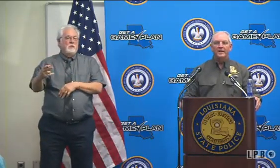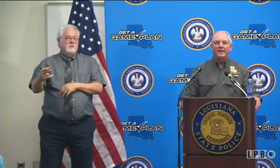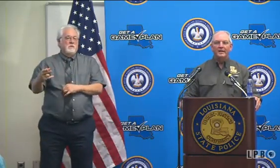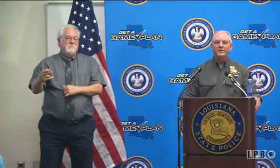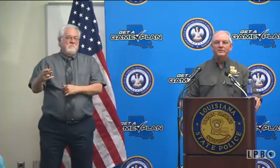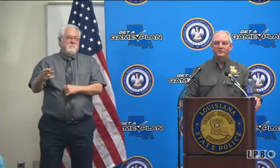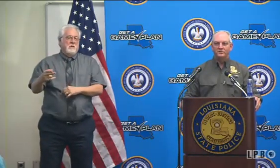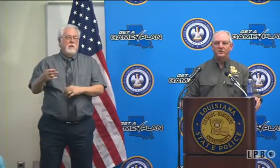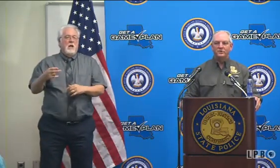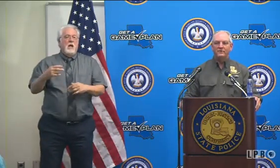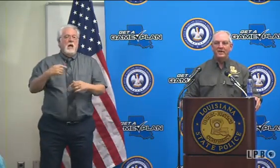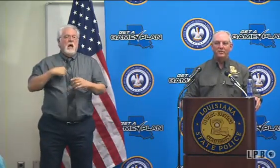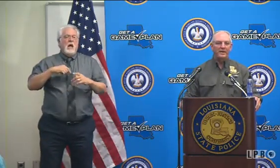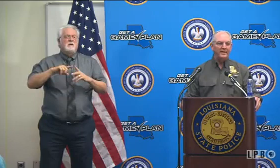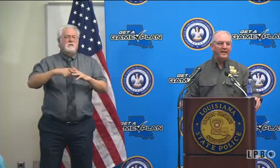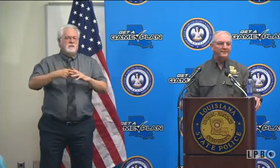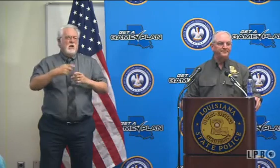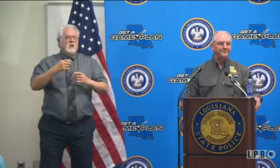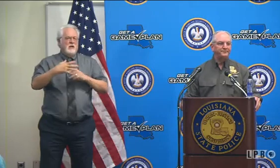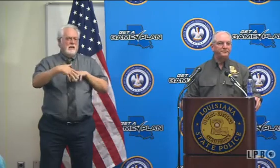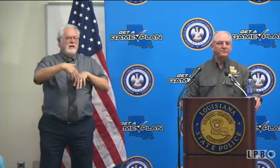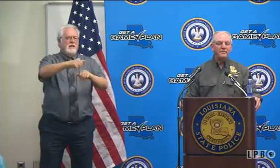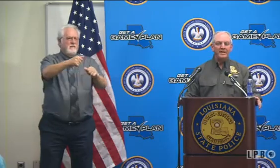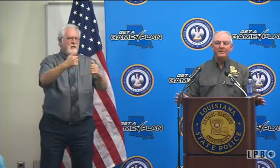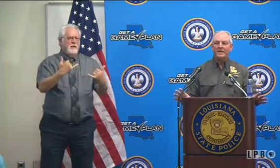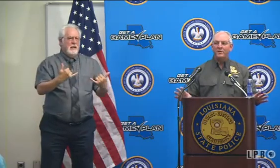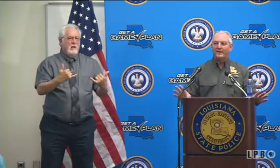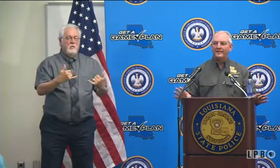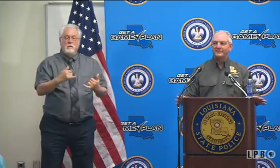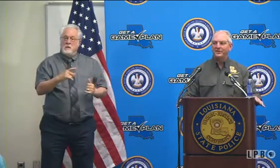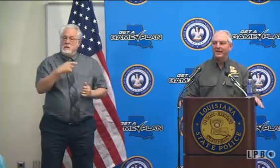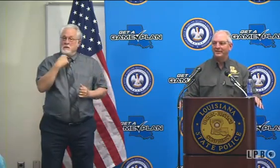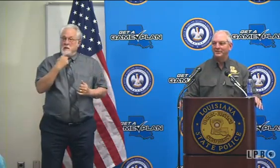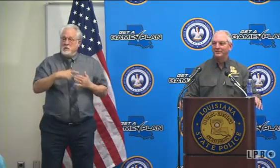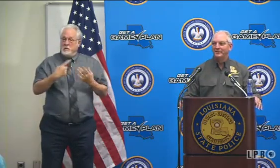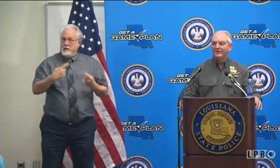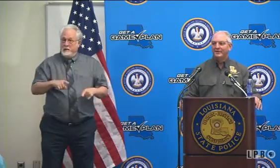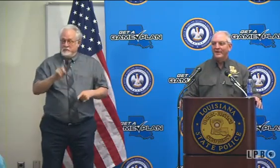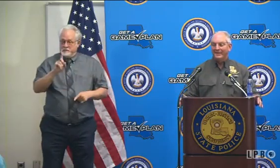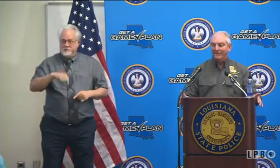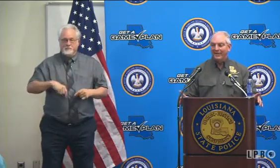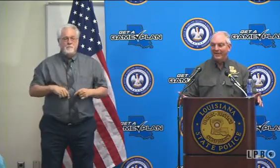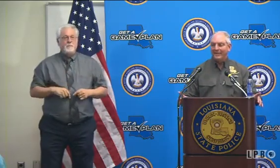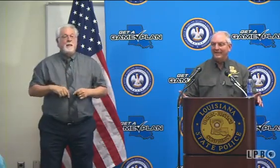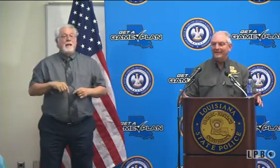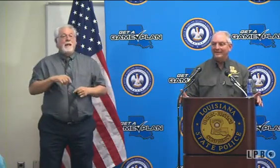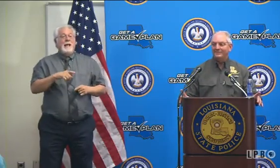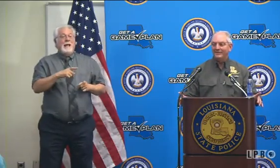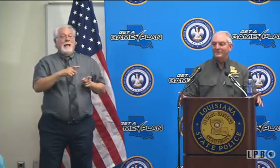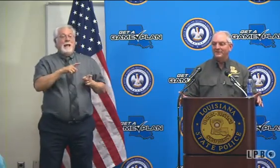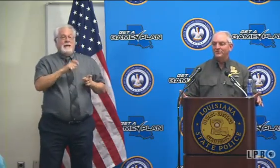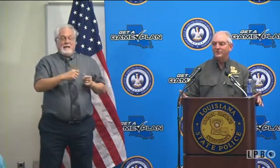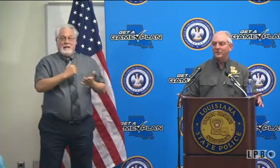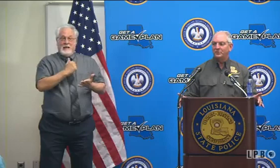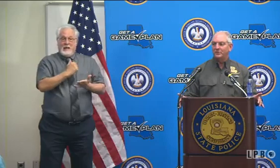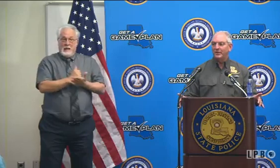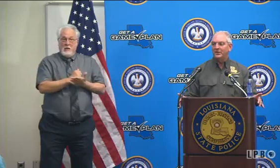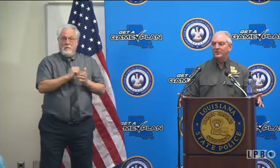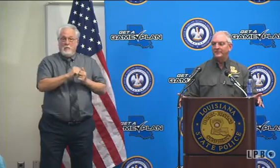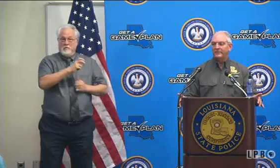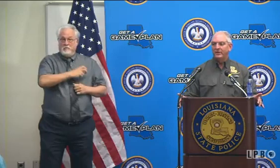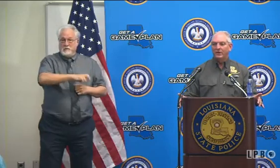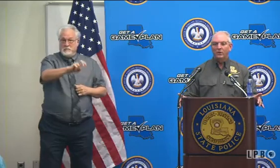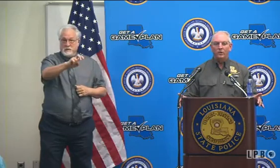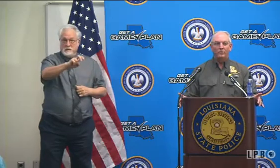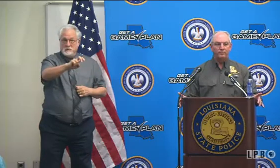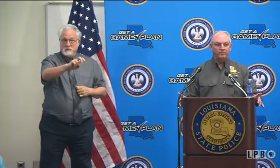morning. Let me start to evacuate now. Let me tell you why that's a challenge. If they need assistance with